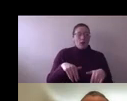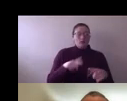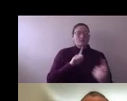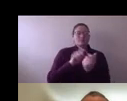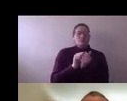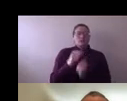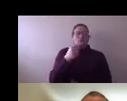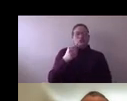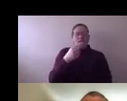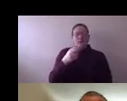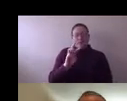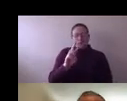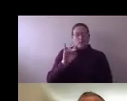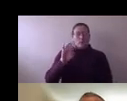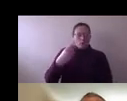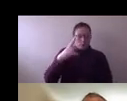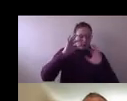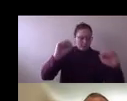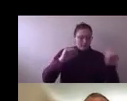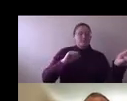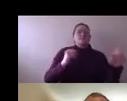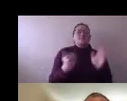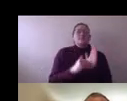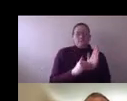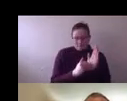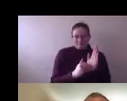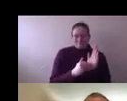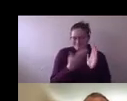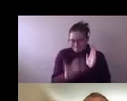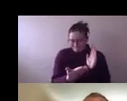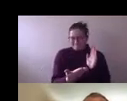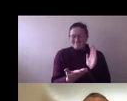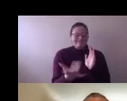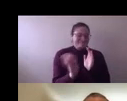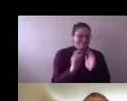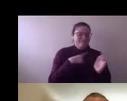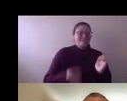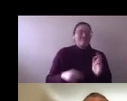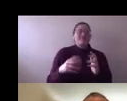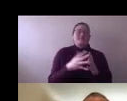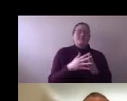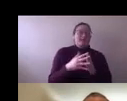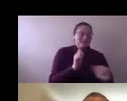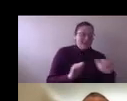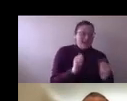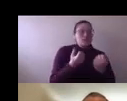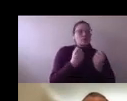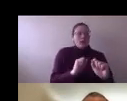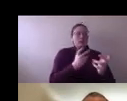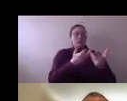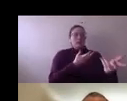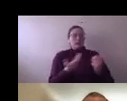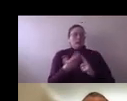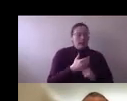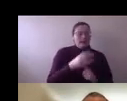H.W. Bush. So again, here was a case of Chinese American scientists trying to play the role of diplomat